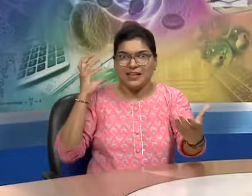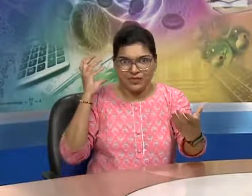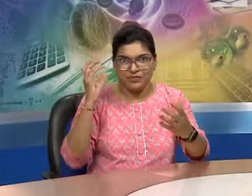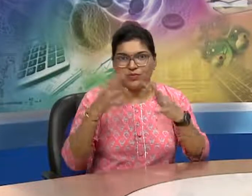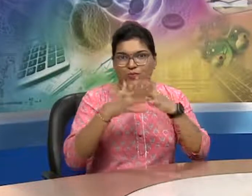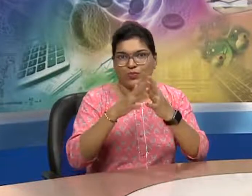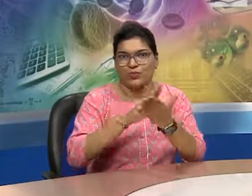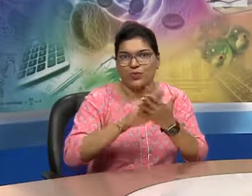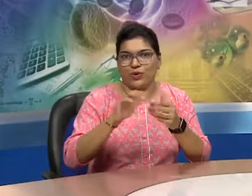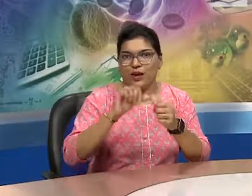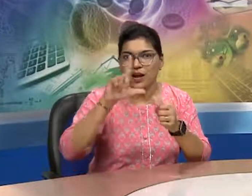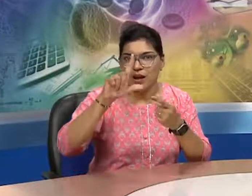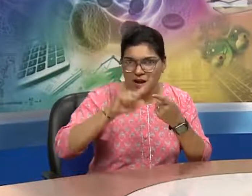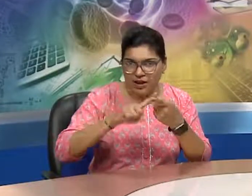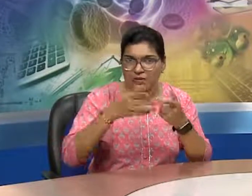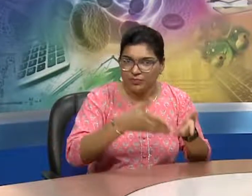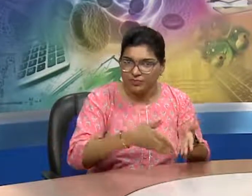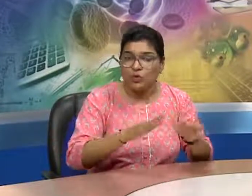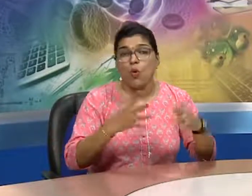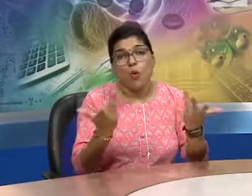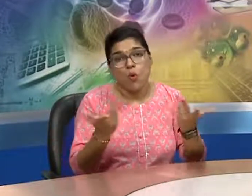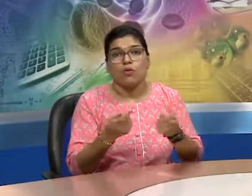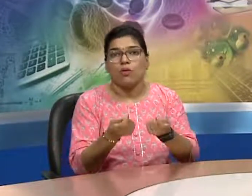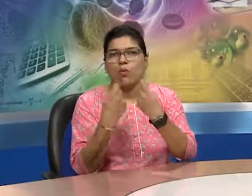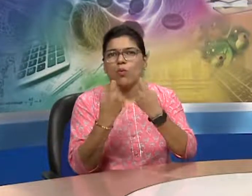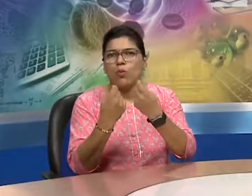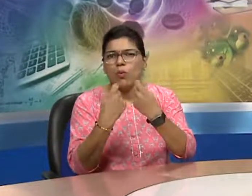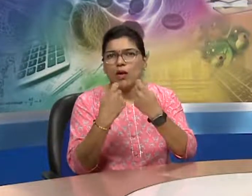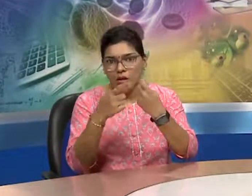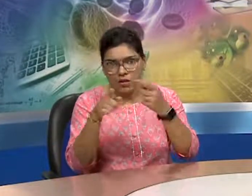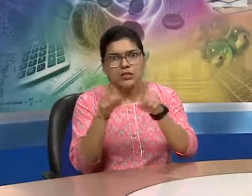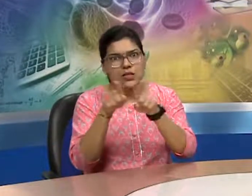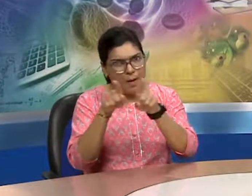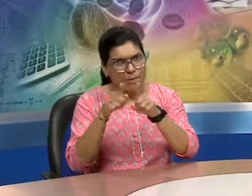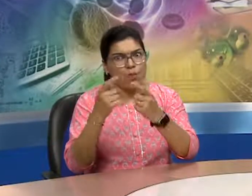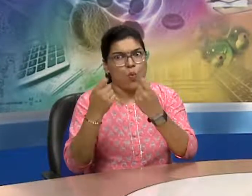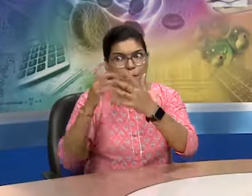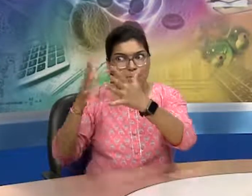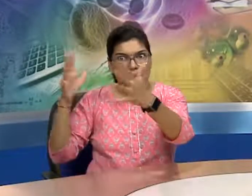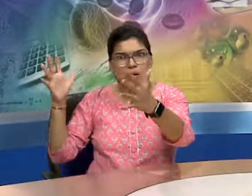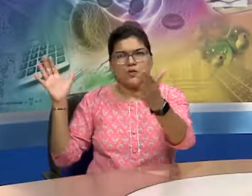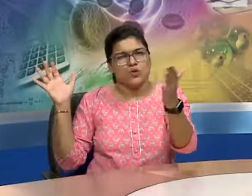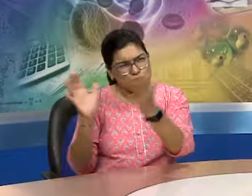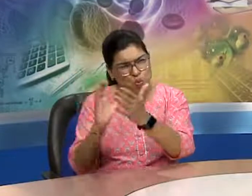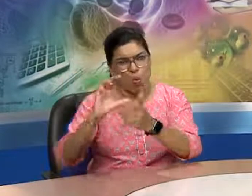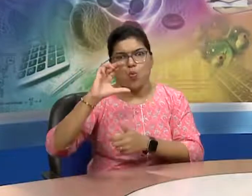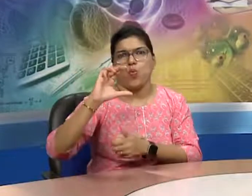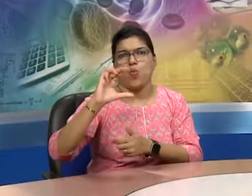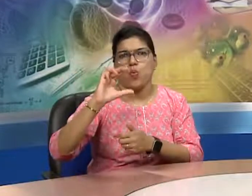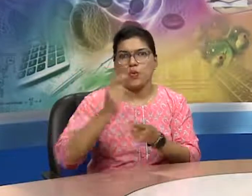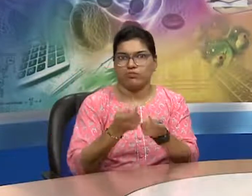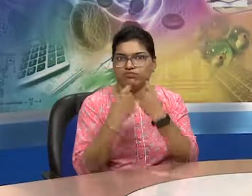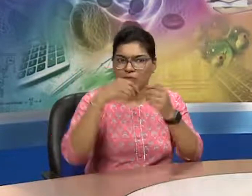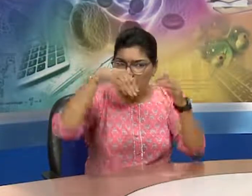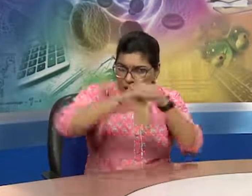You know, a whale is a big fish, or a seahorse. Seahorse is a